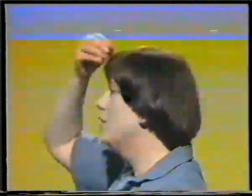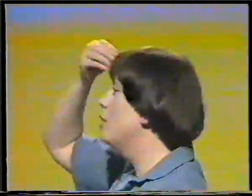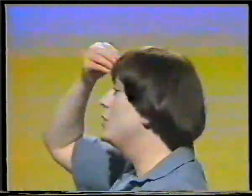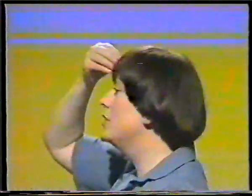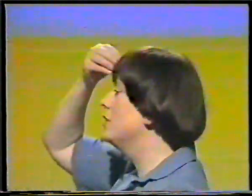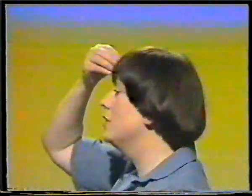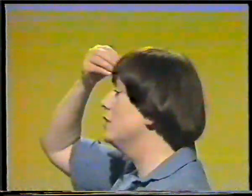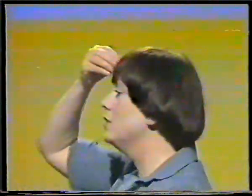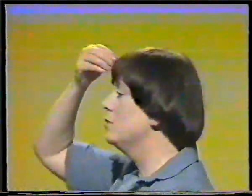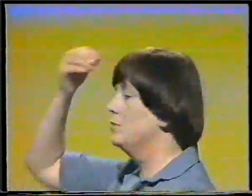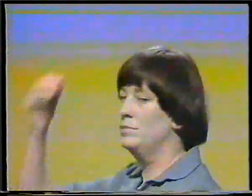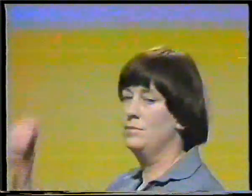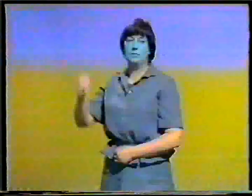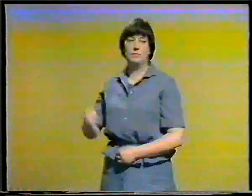Fireman.